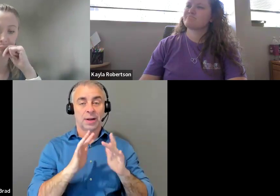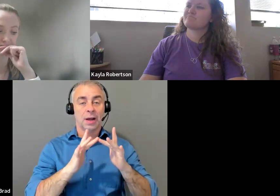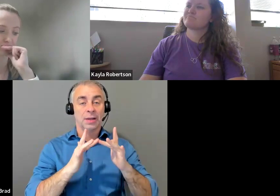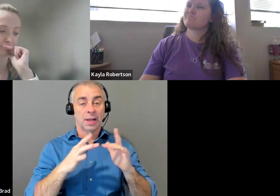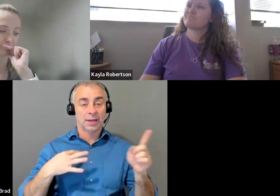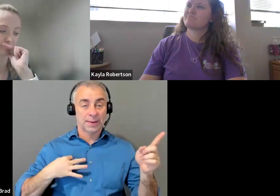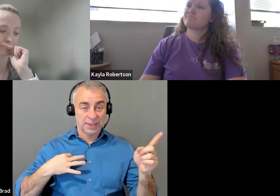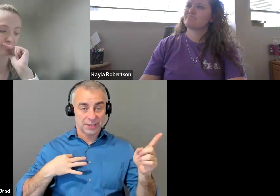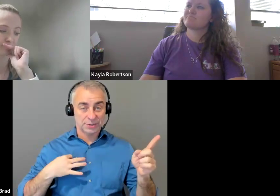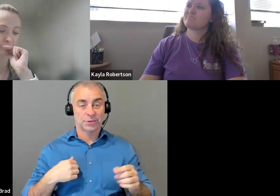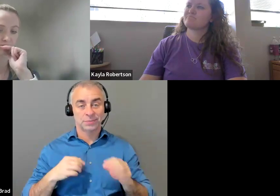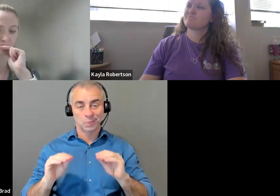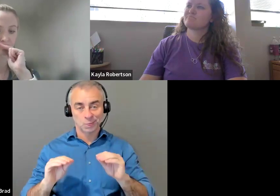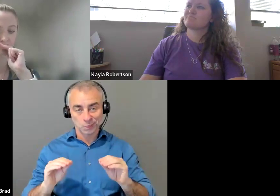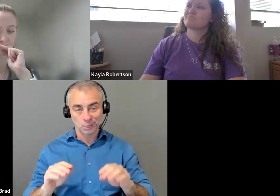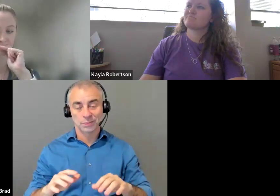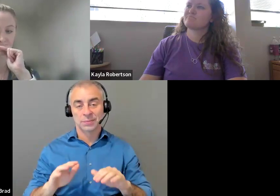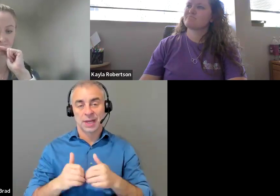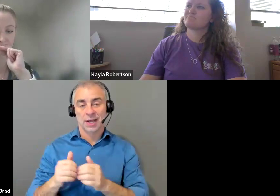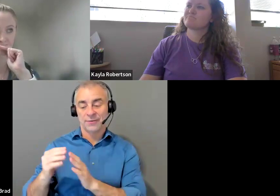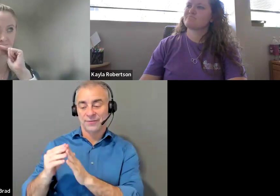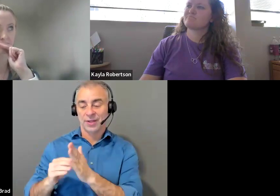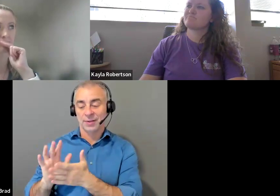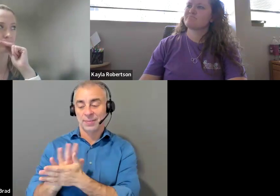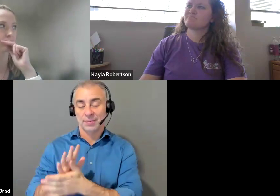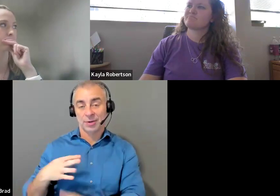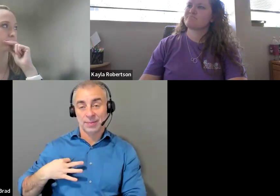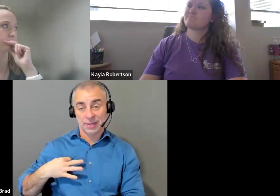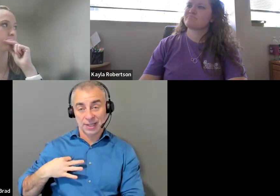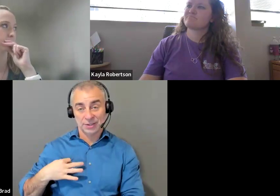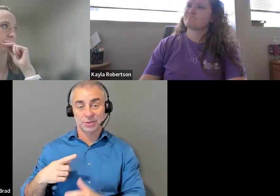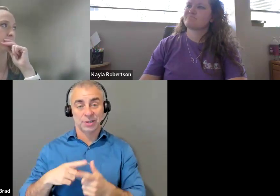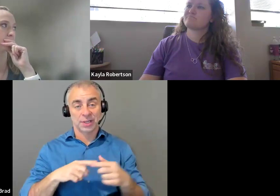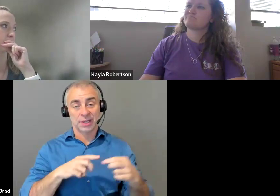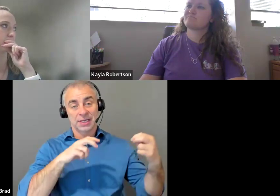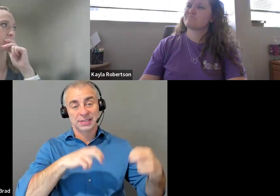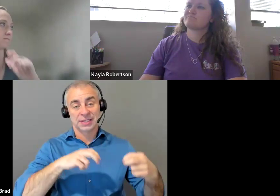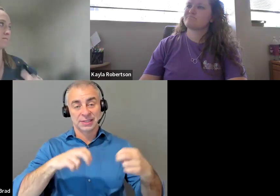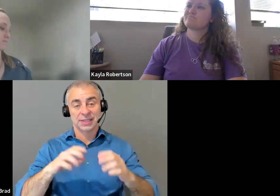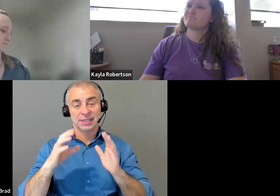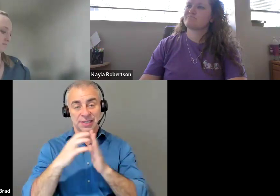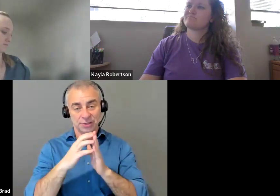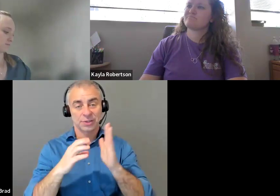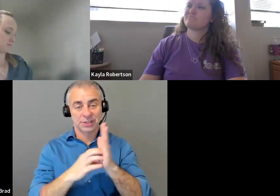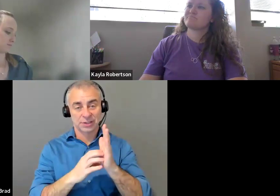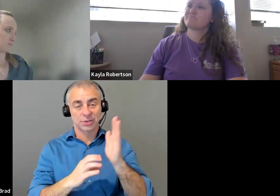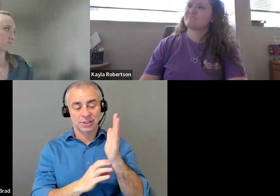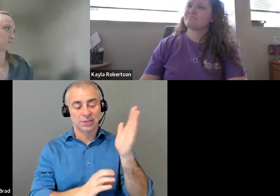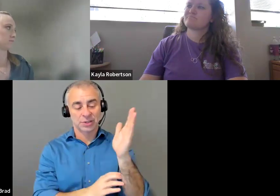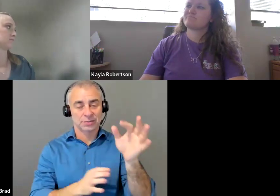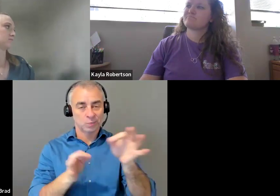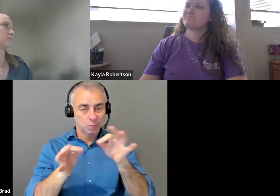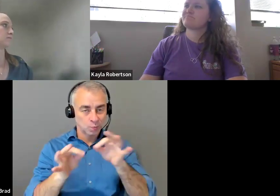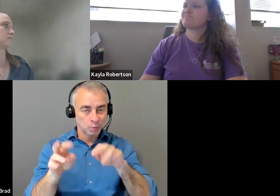application, how to fill out that paper application, and then sitting down section by section, going through that resume